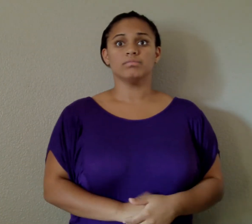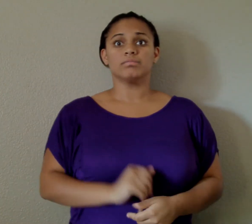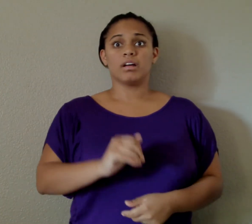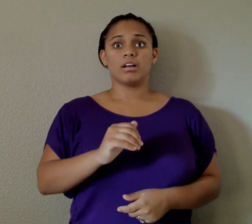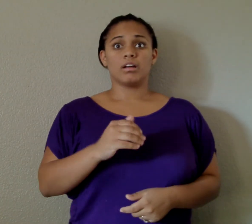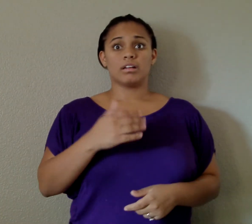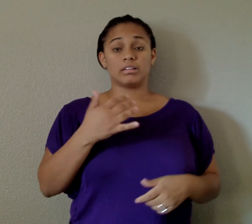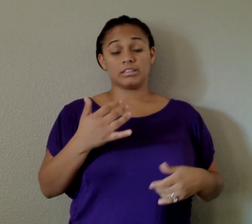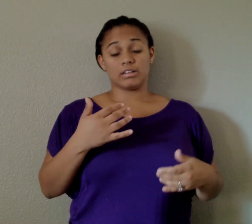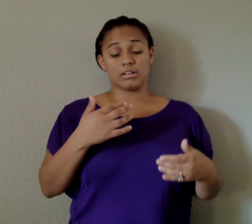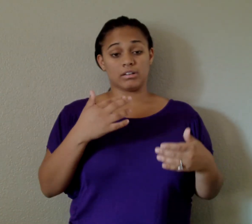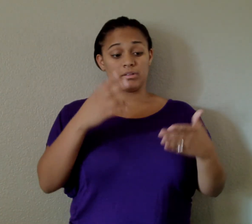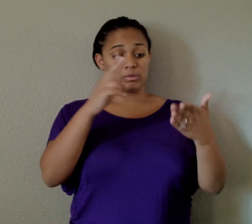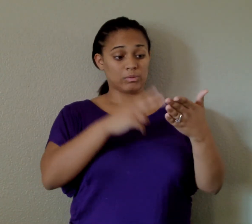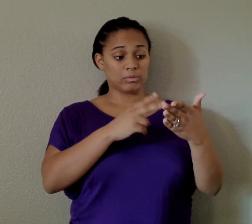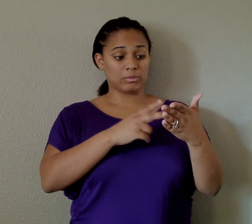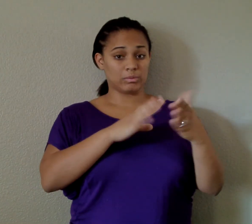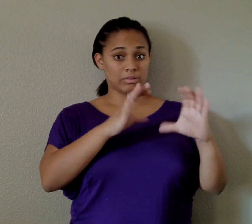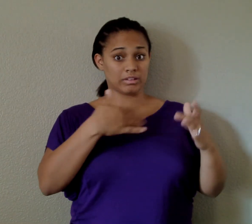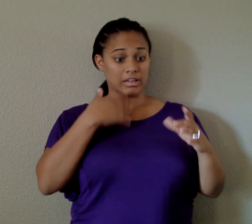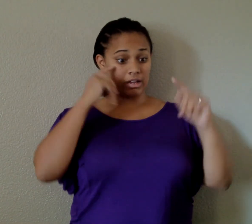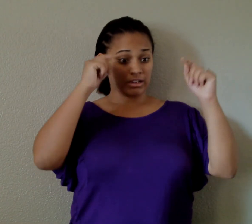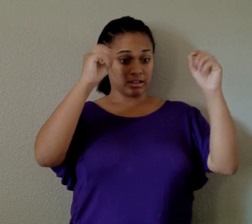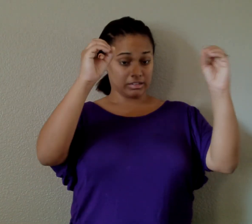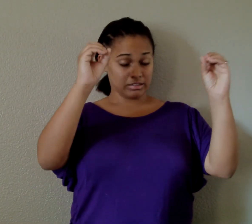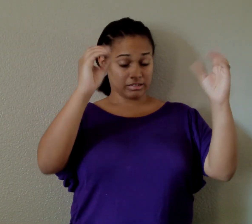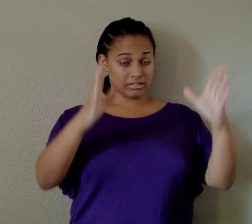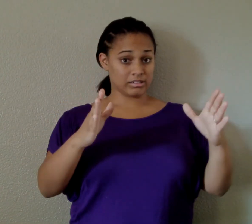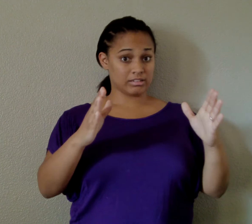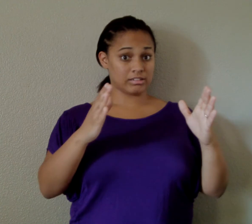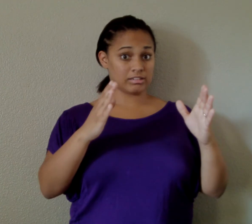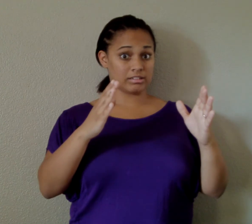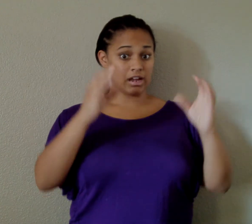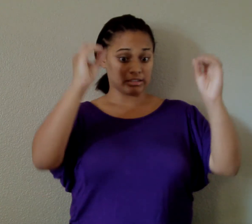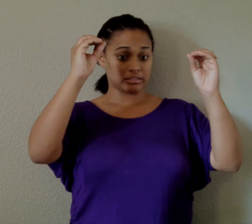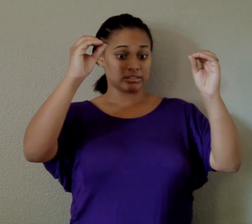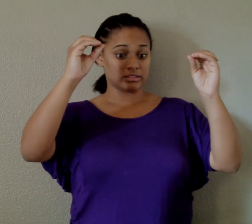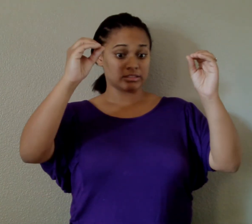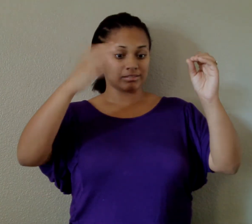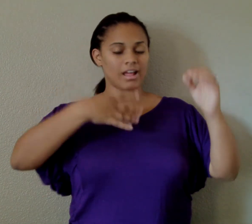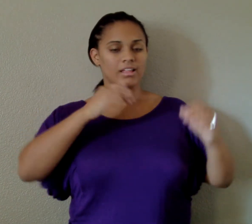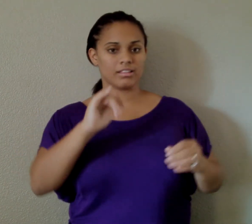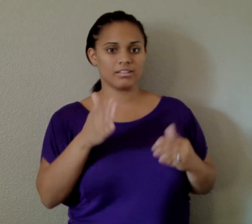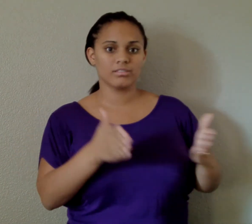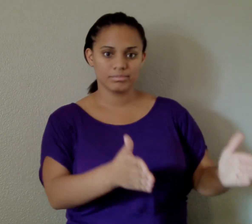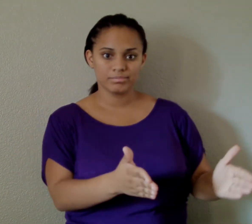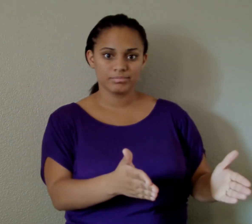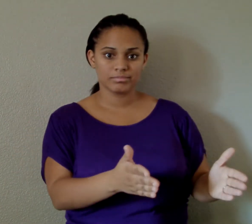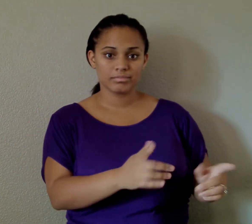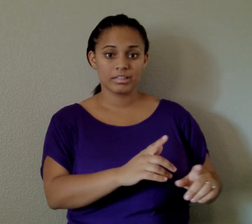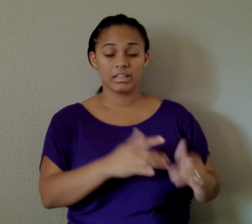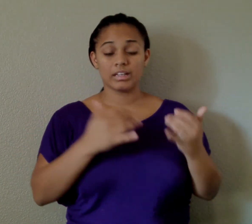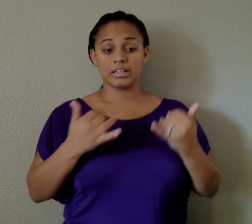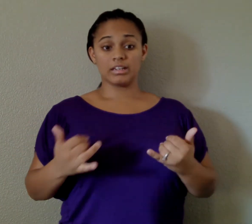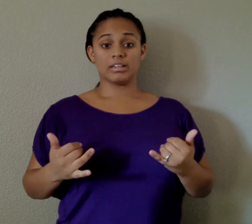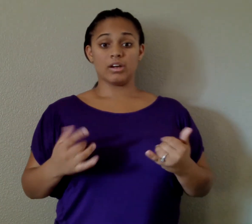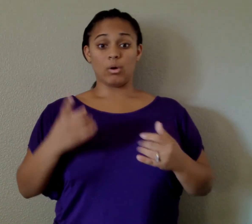I have one more example that I use with a more advanced class. These tend to be sophomore